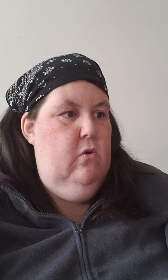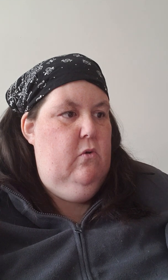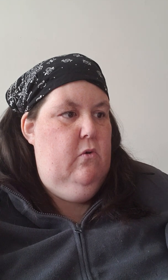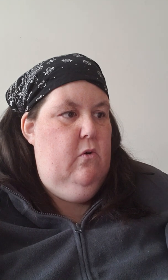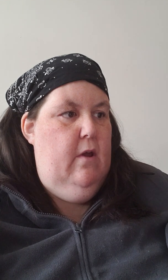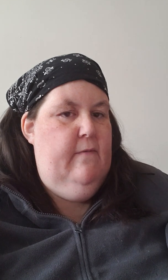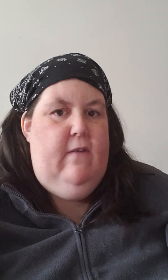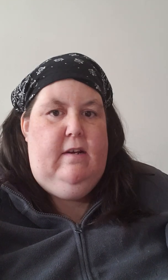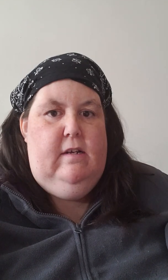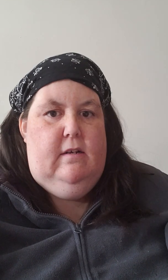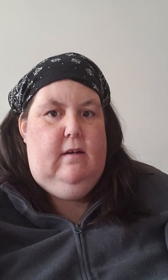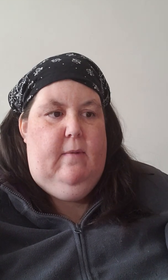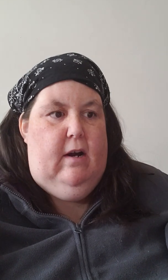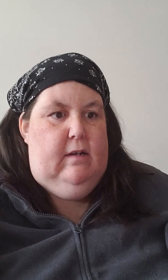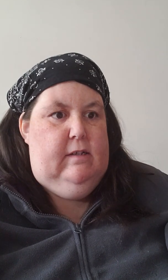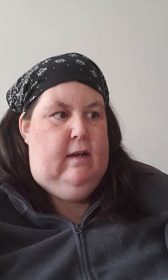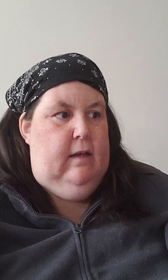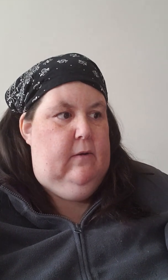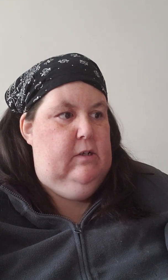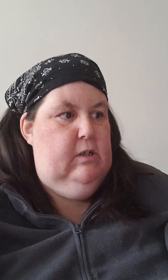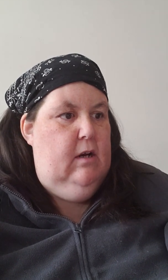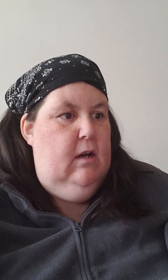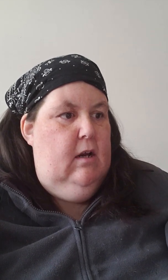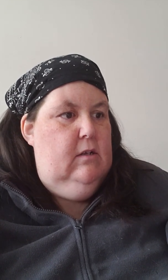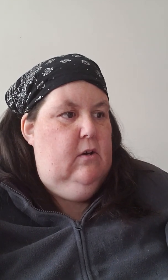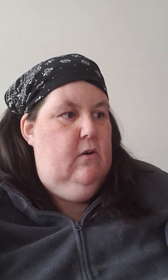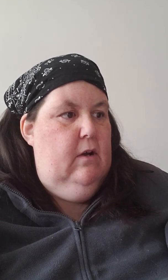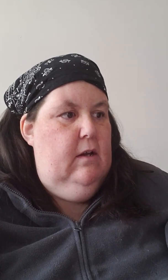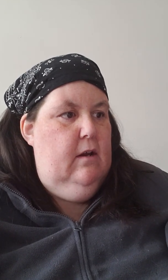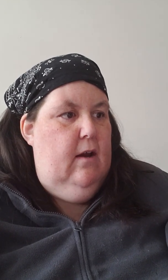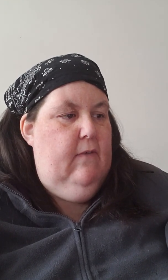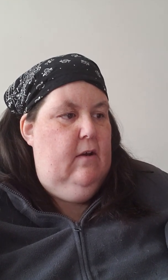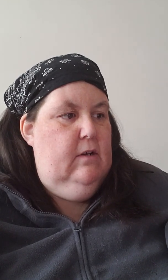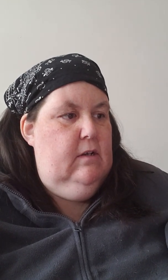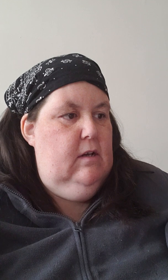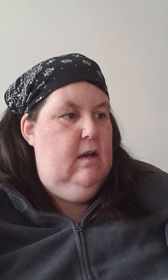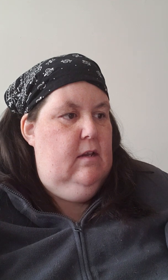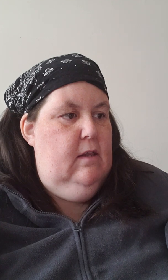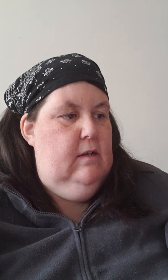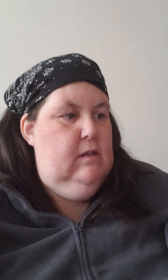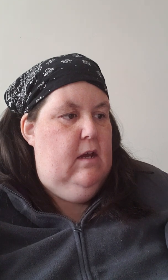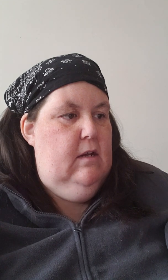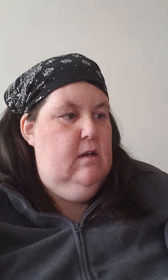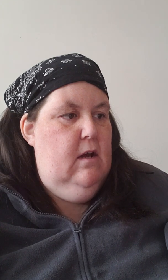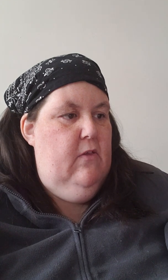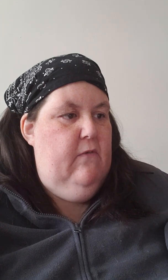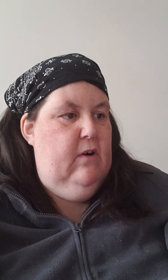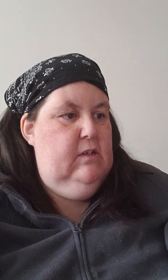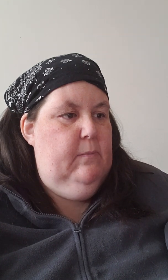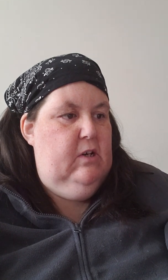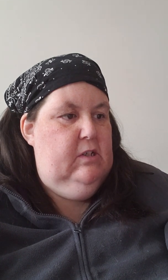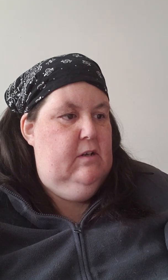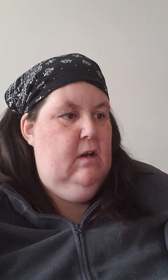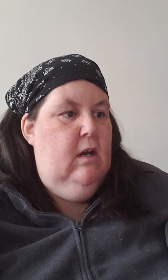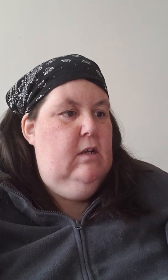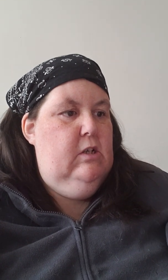who invented American Sign Language. So I found it, and they said the first person to